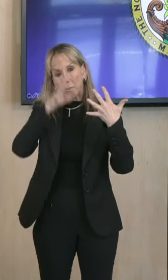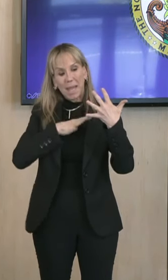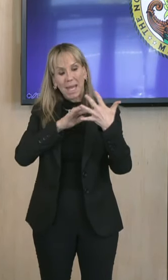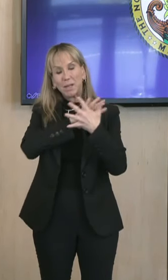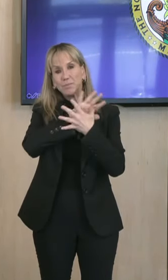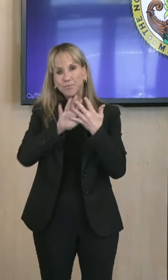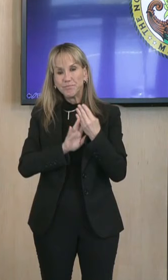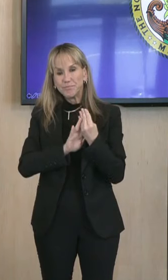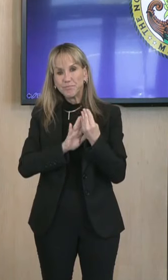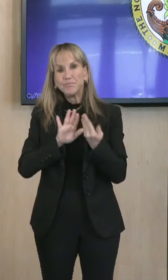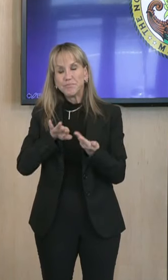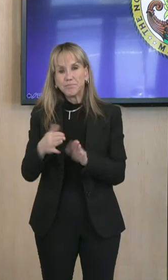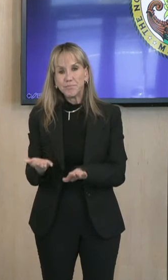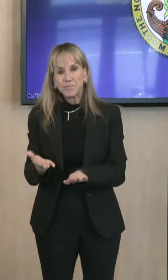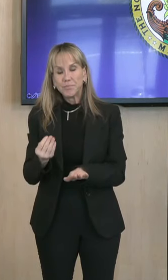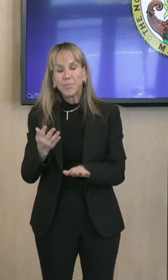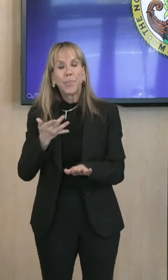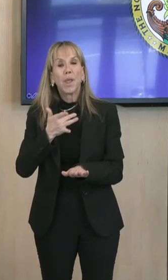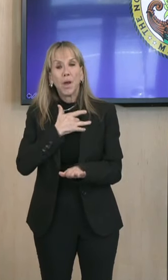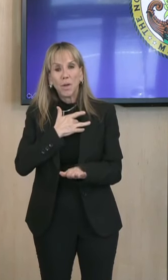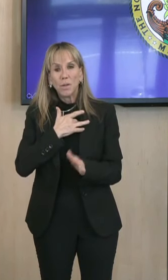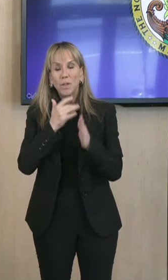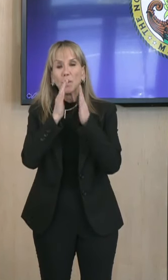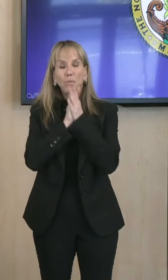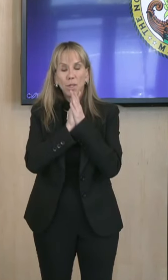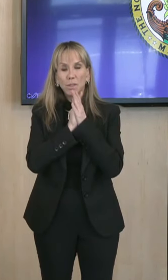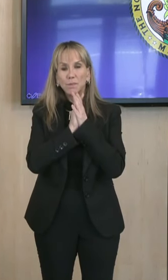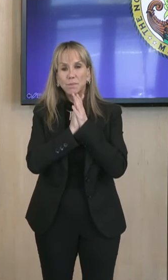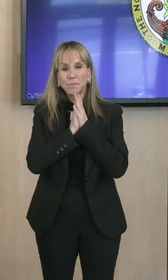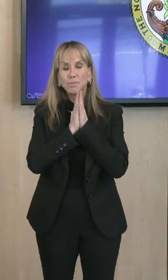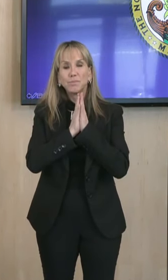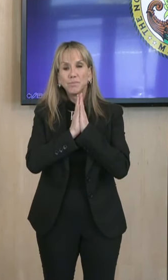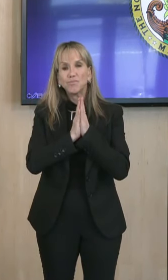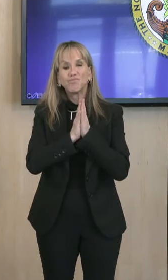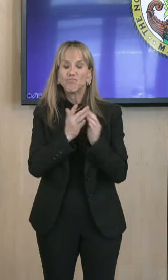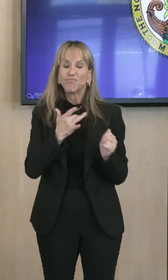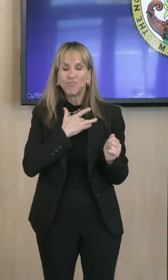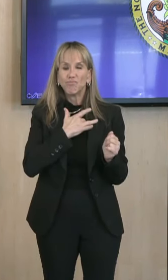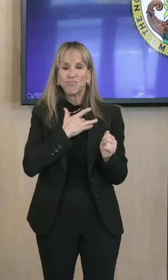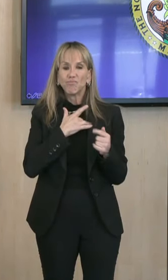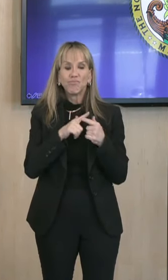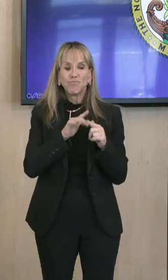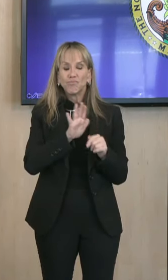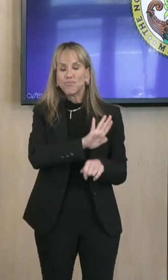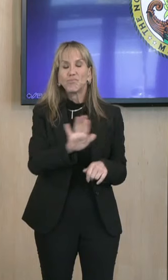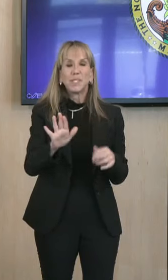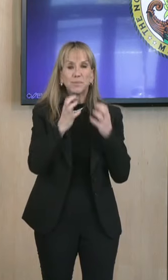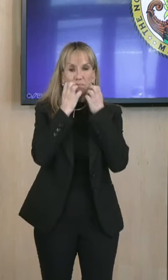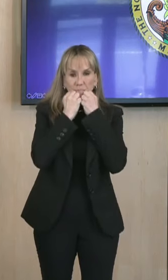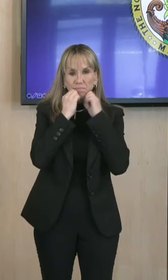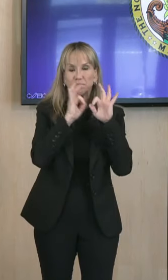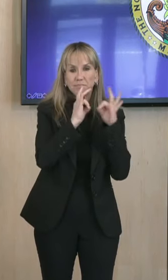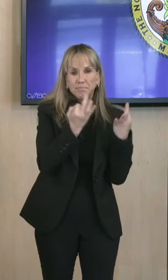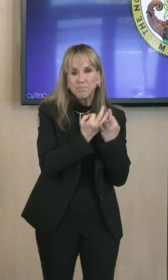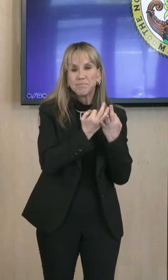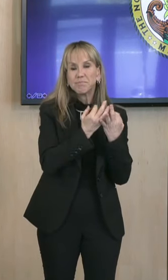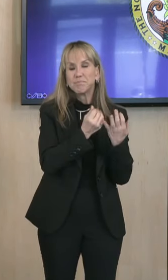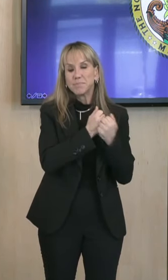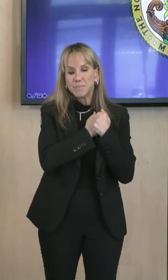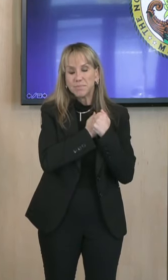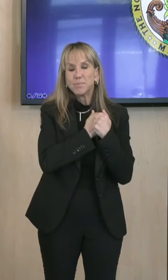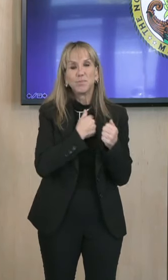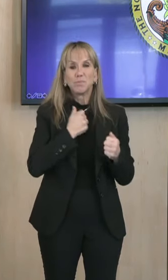Our hearts, our prayers, our thoughts go out to each and every one of their loved ones. We are very sorry for your